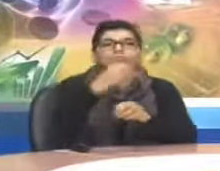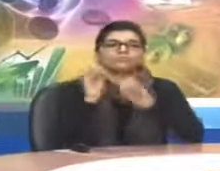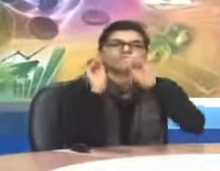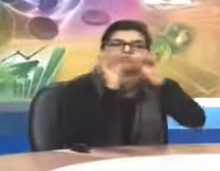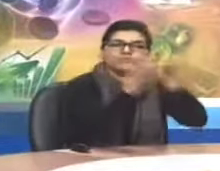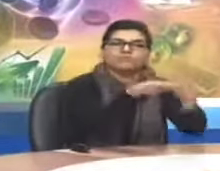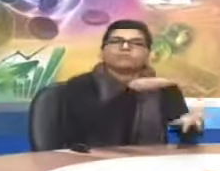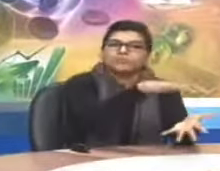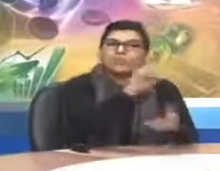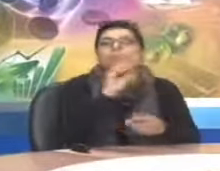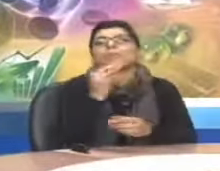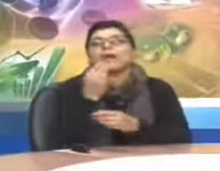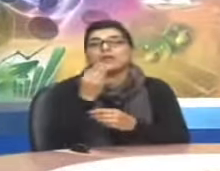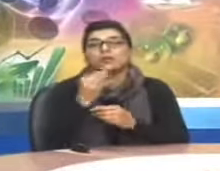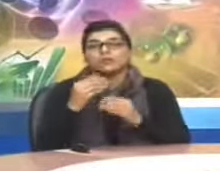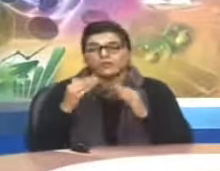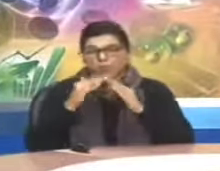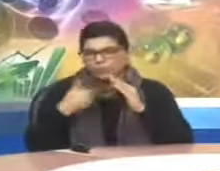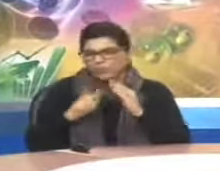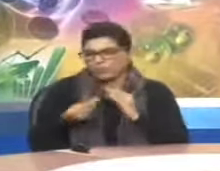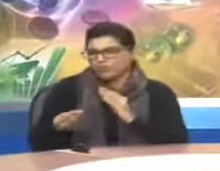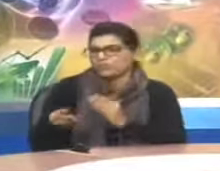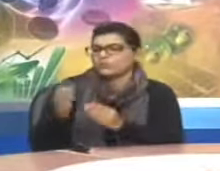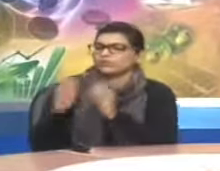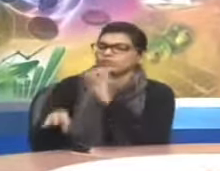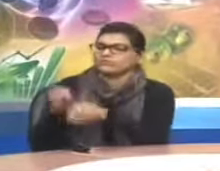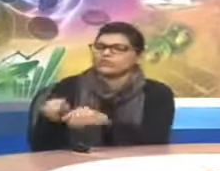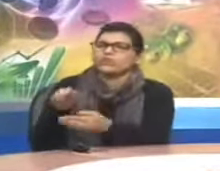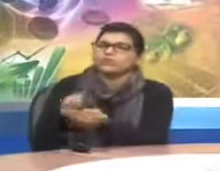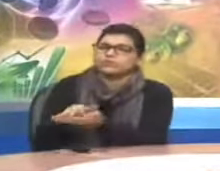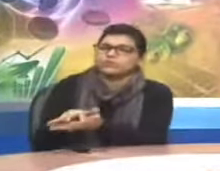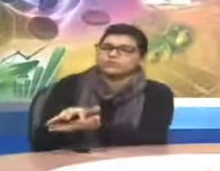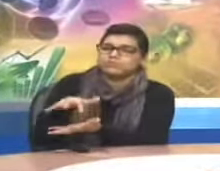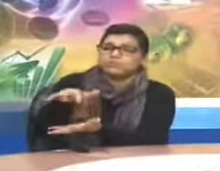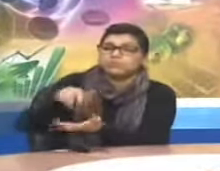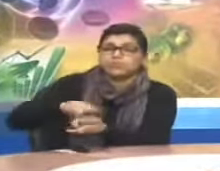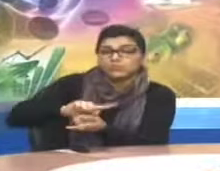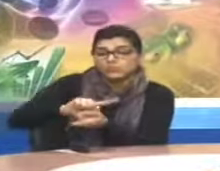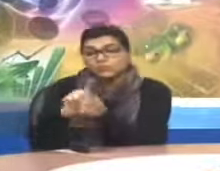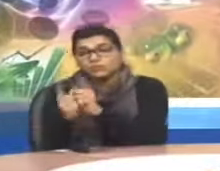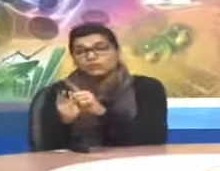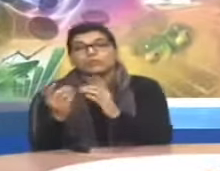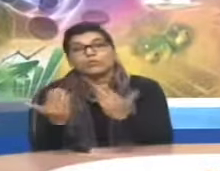it should be thrown far away from our place.